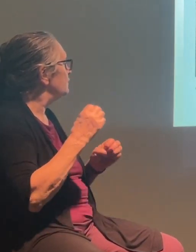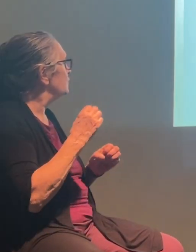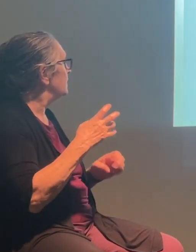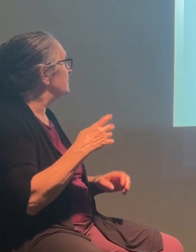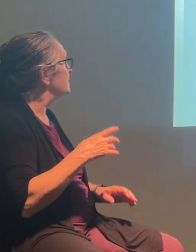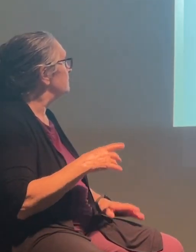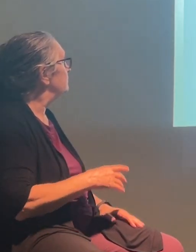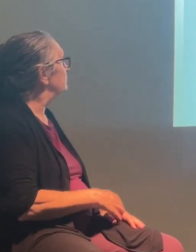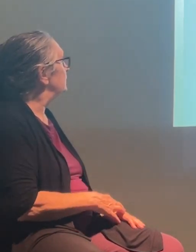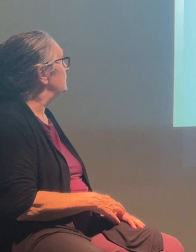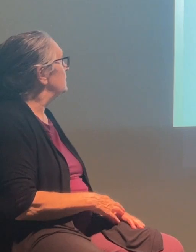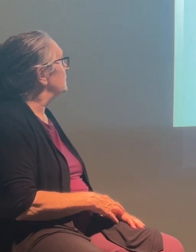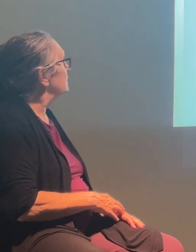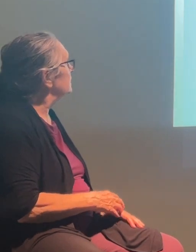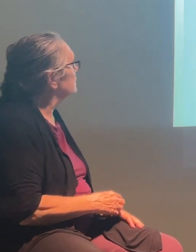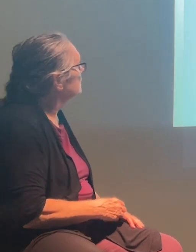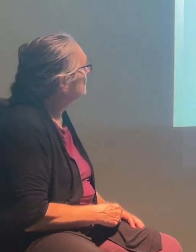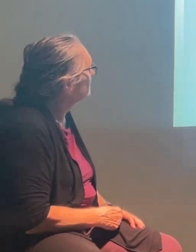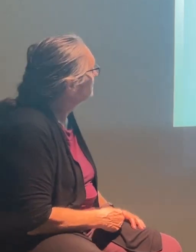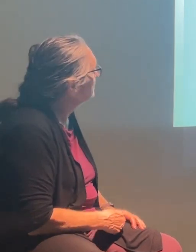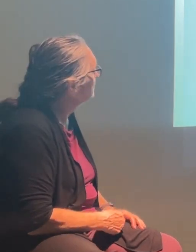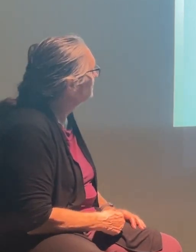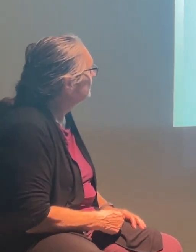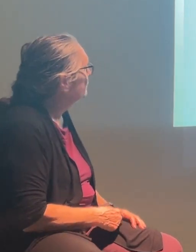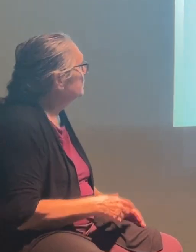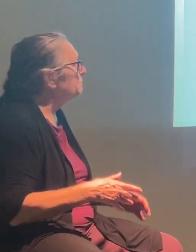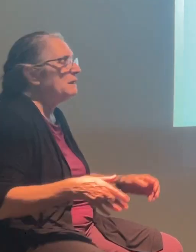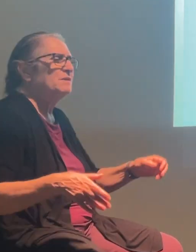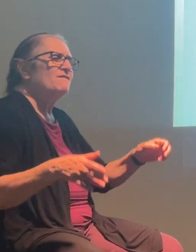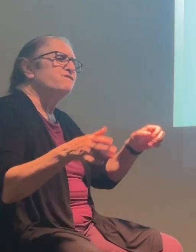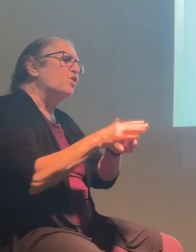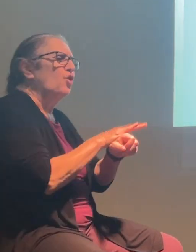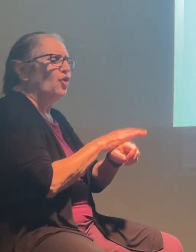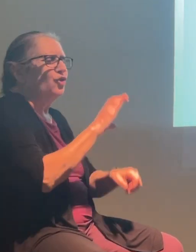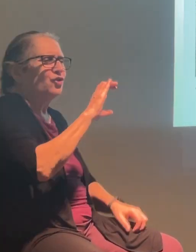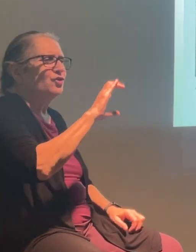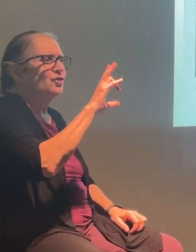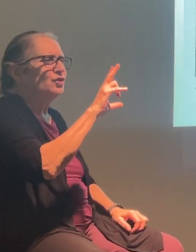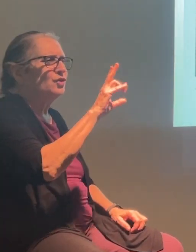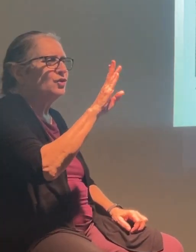But going back, we're getting full-on cubist at this point.